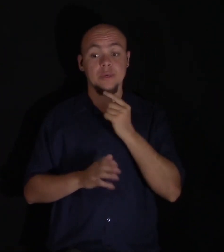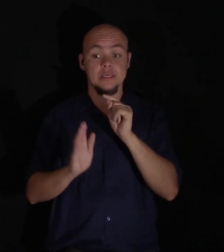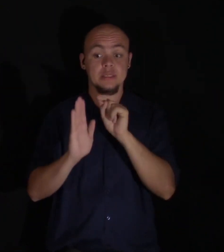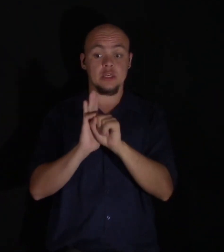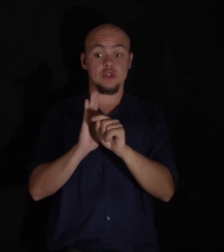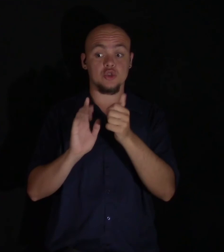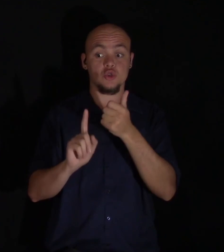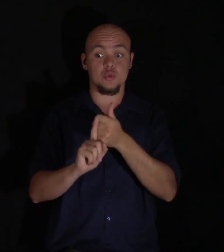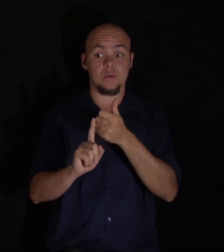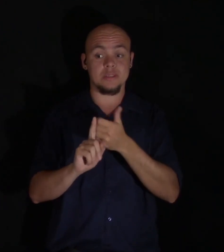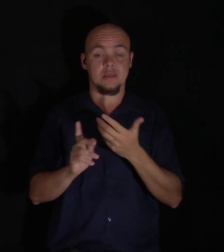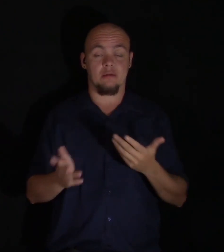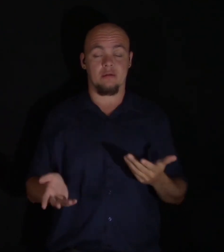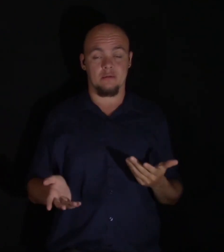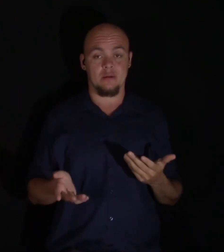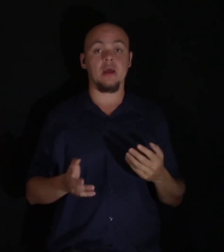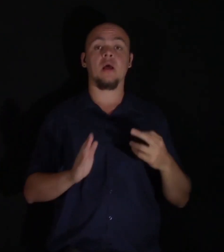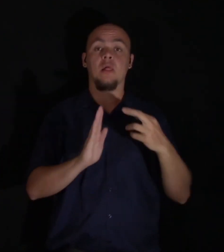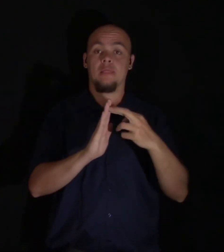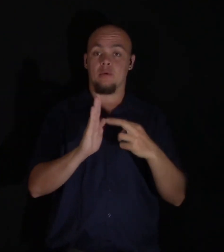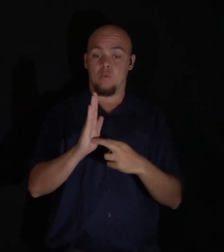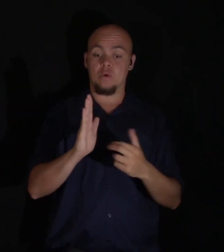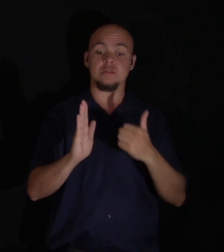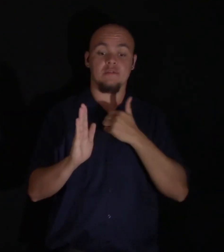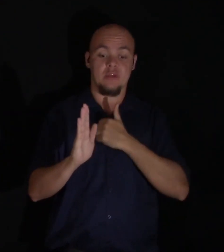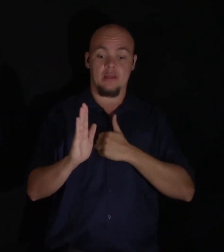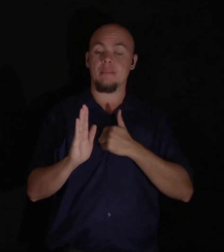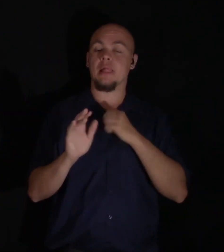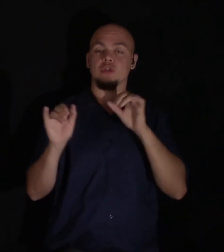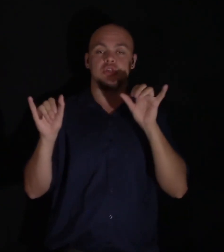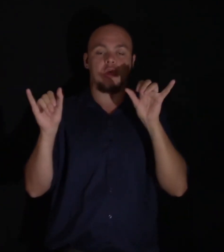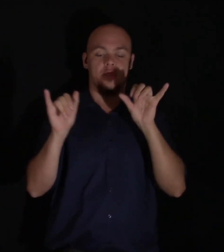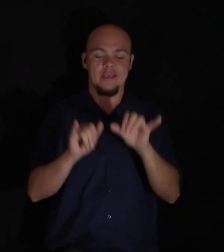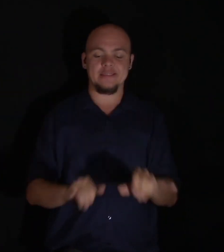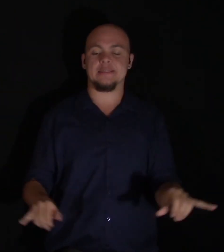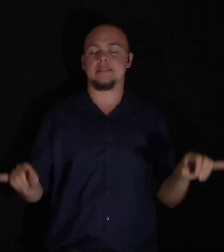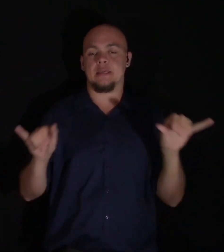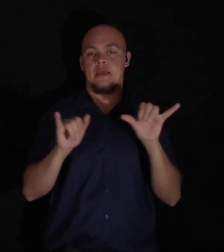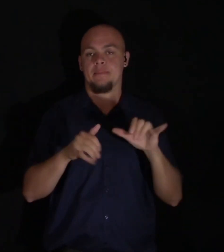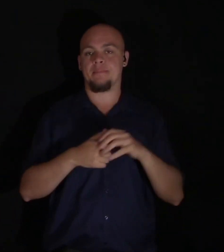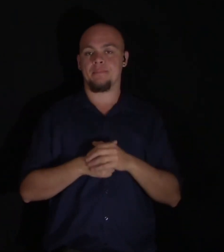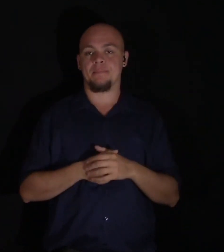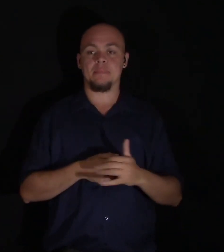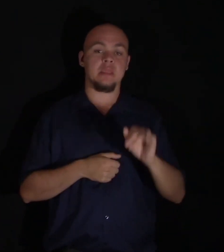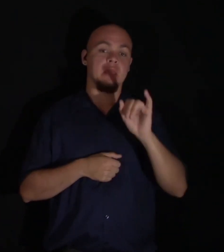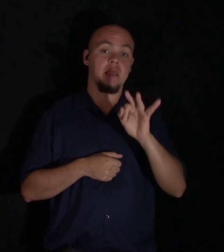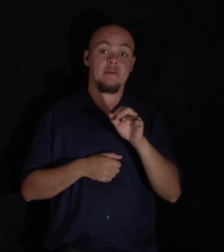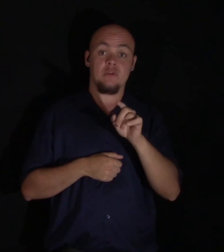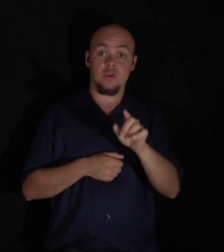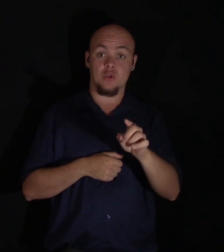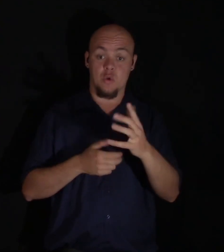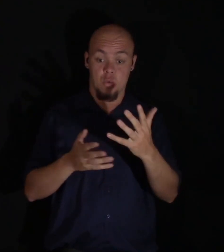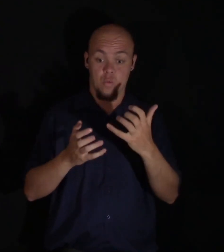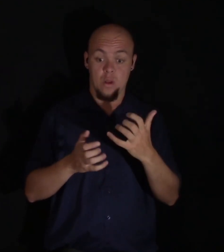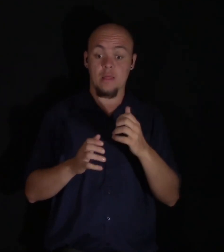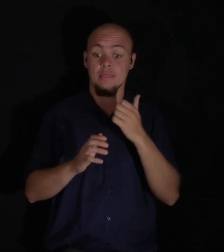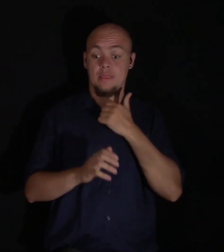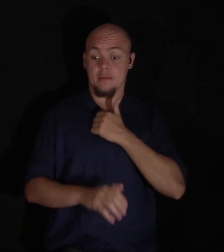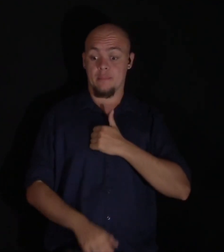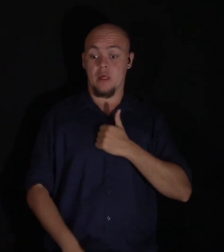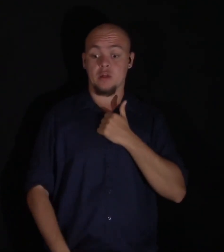suicide, the rules of apology are the same. If you're the one who wants the